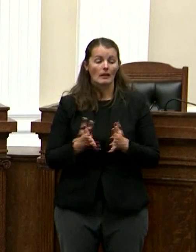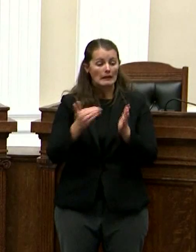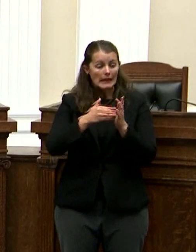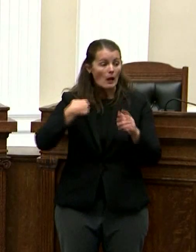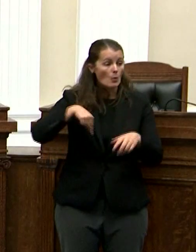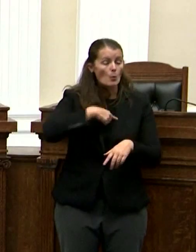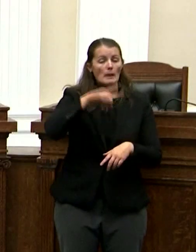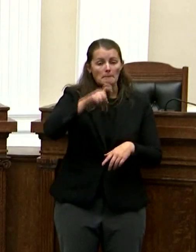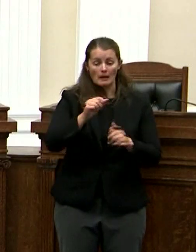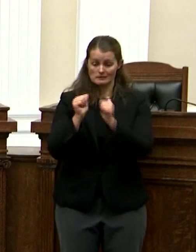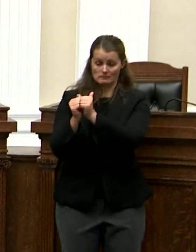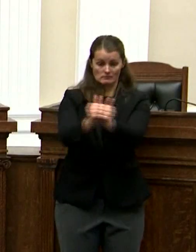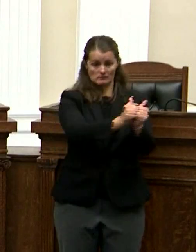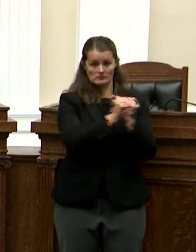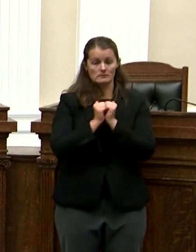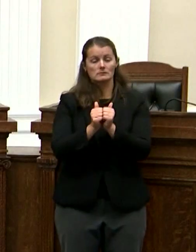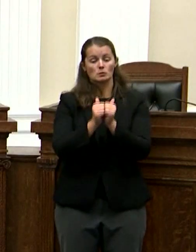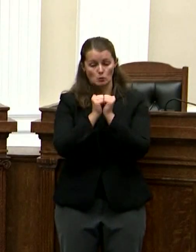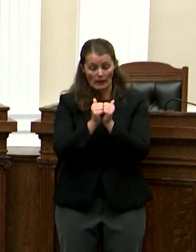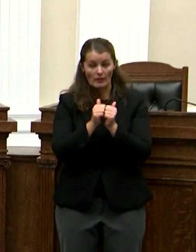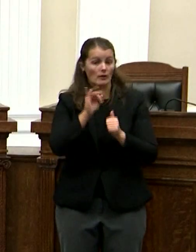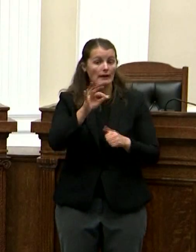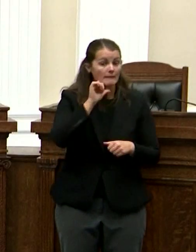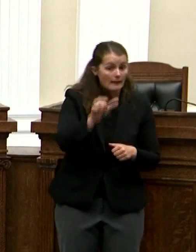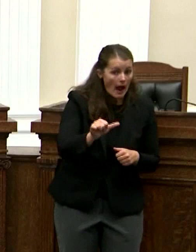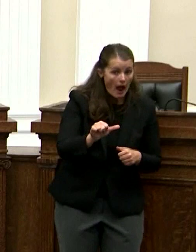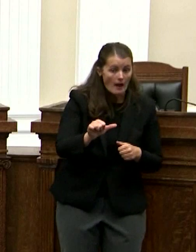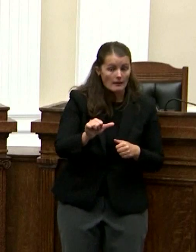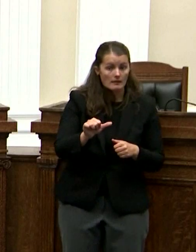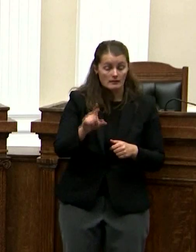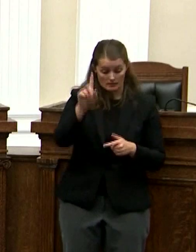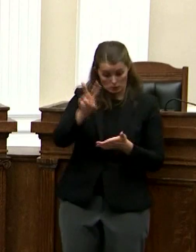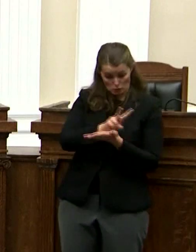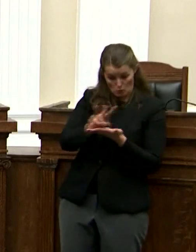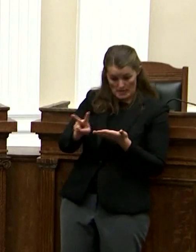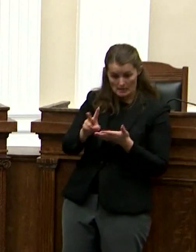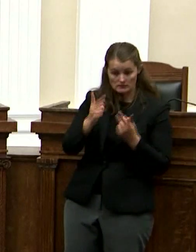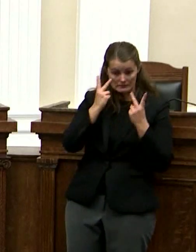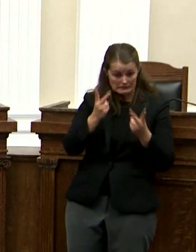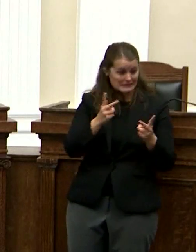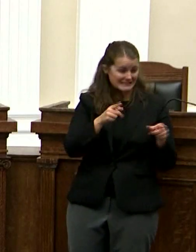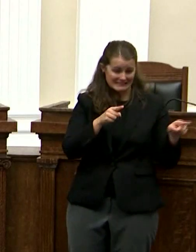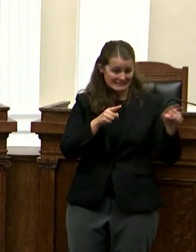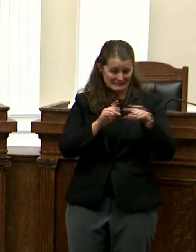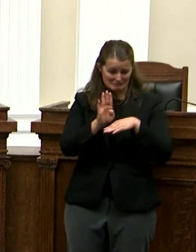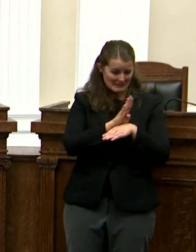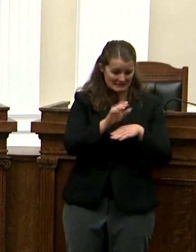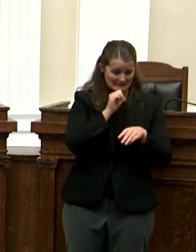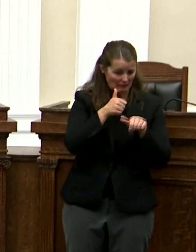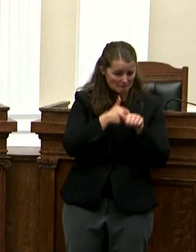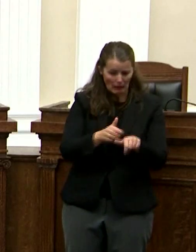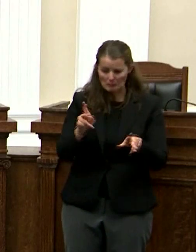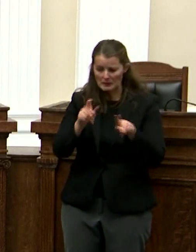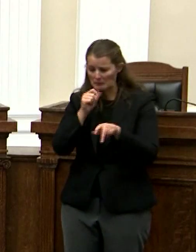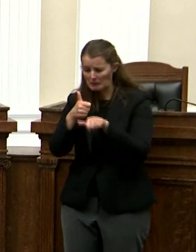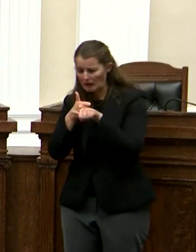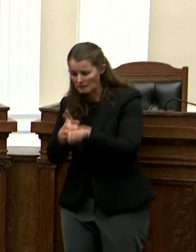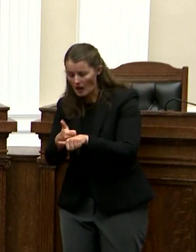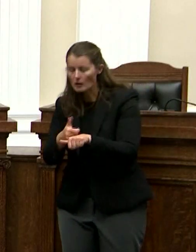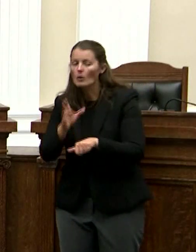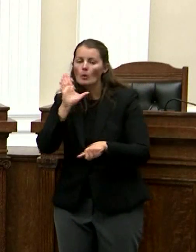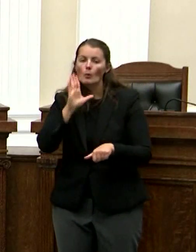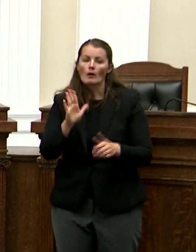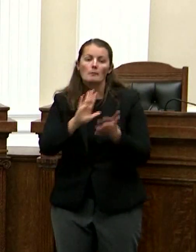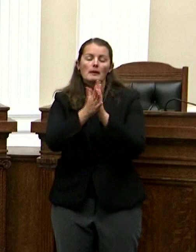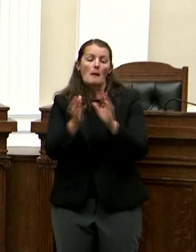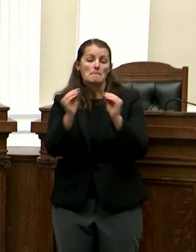will be forced to take stronger action in 14 days. To be clear, I don't want to take stronger action.